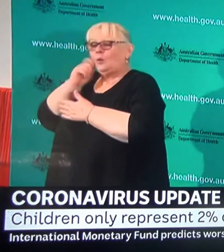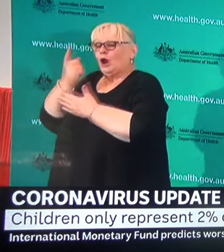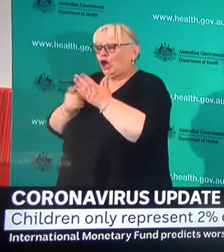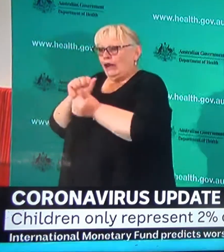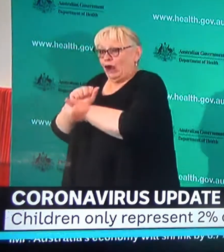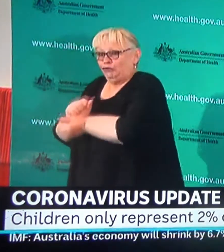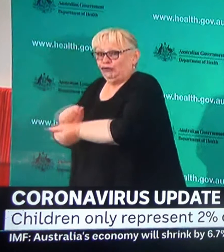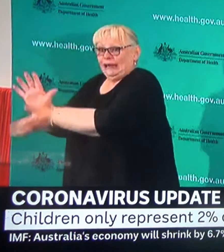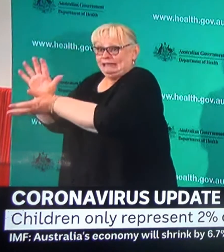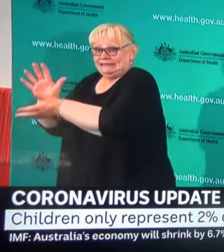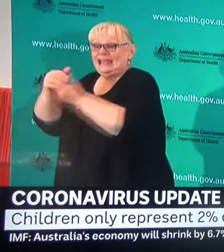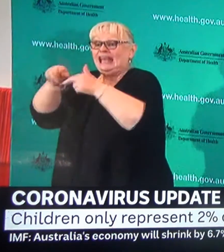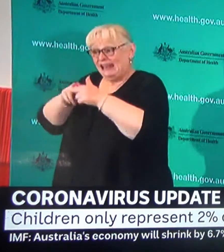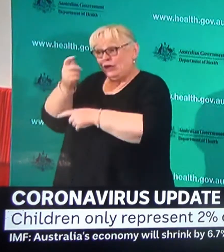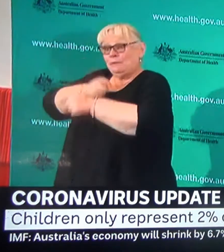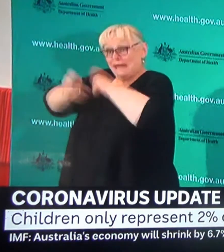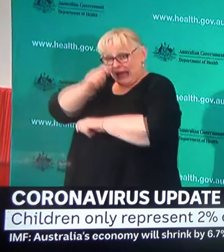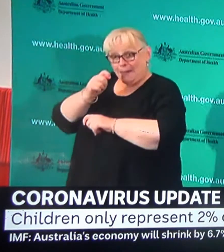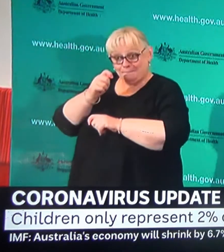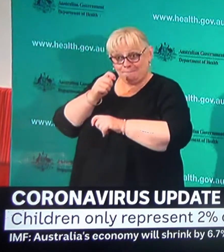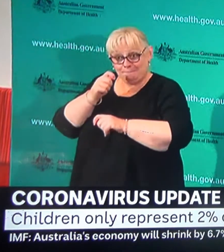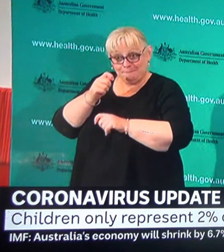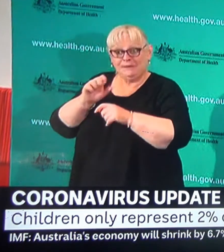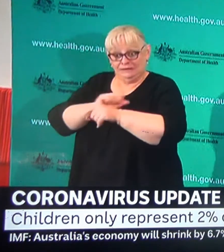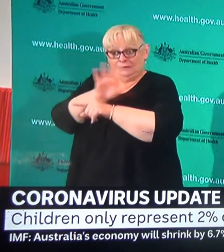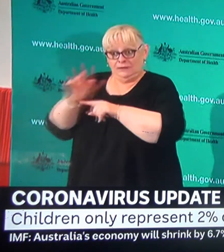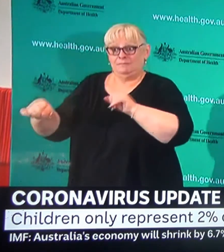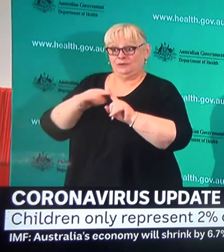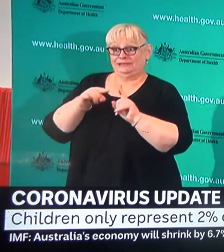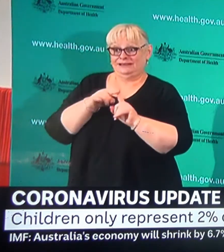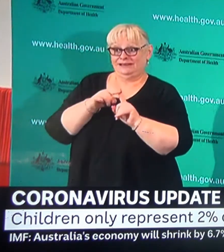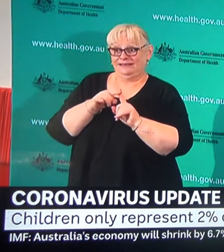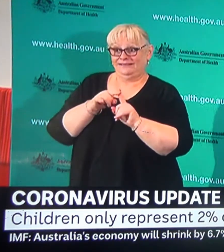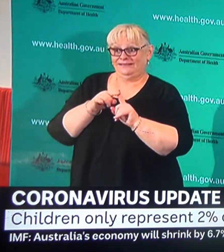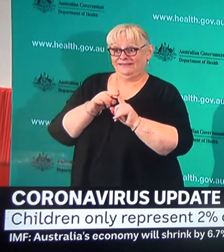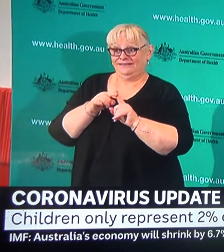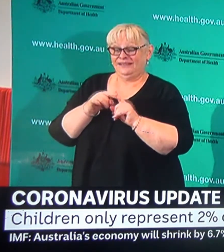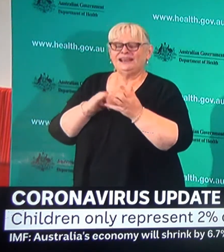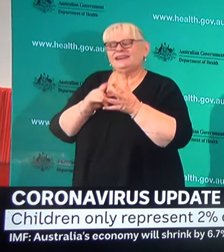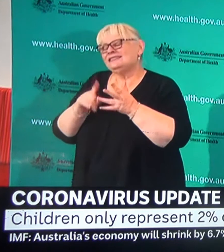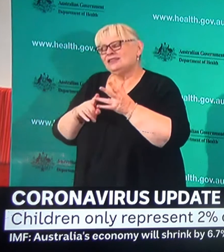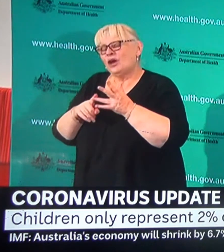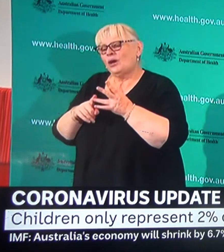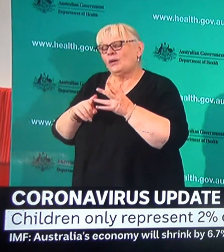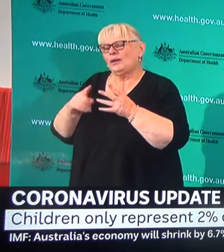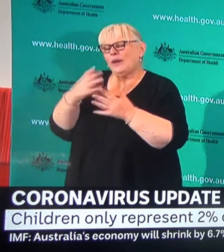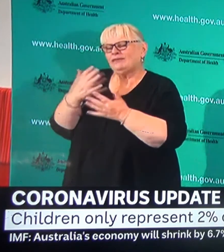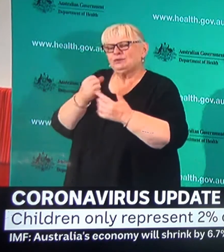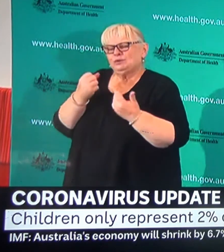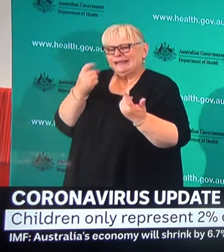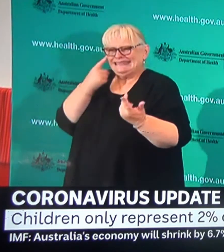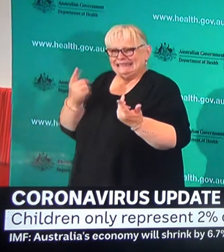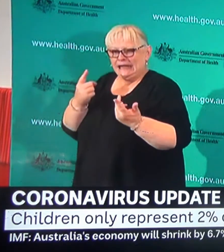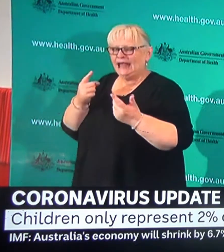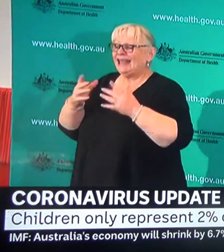released if the person became COVID or was diagnosed with COVID-19. So with that in mind, you can imagine